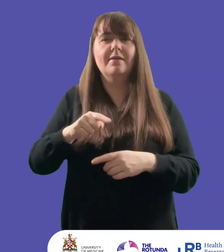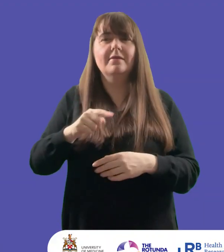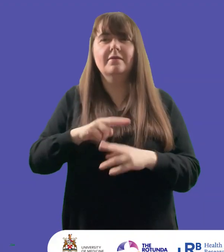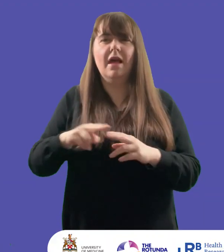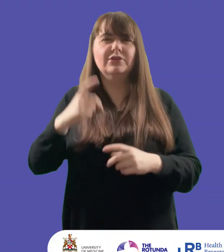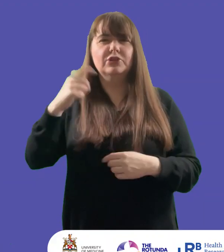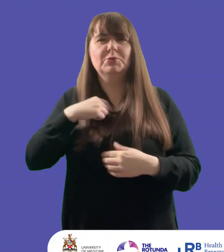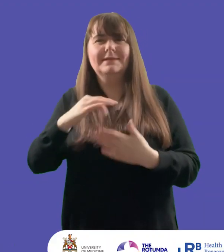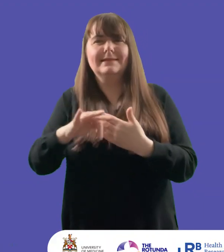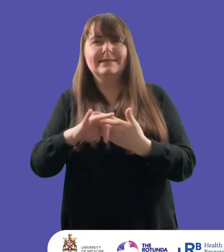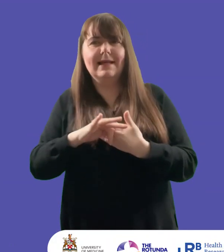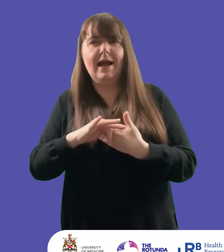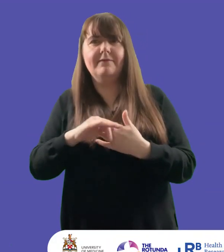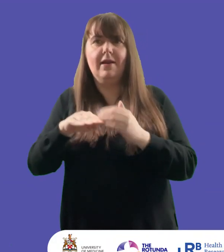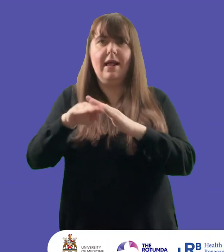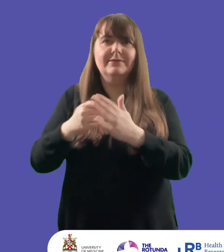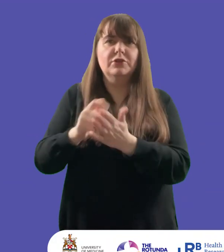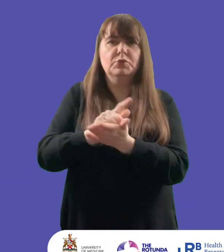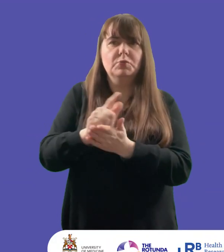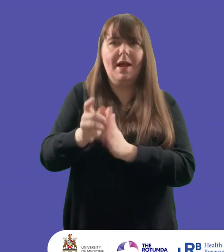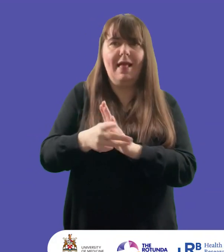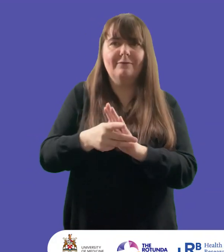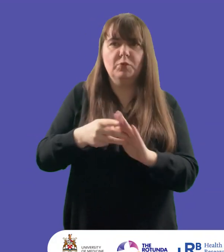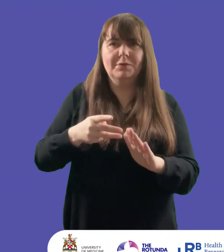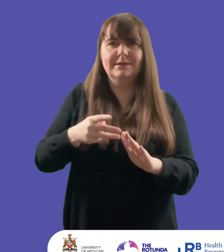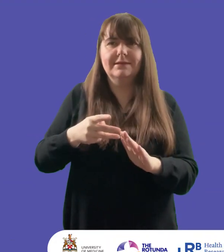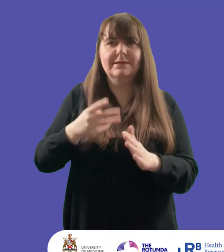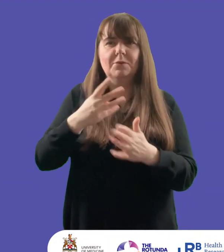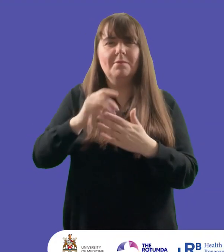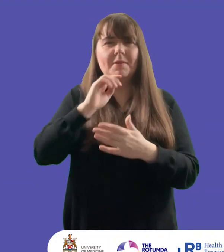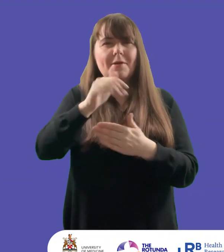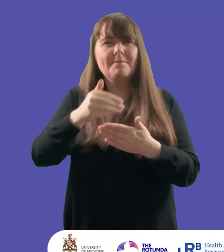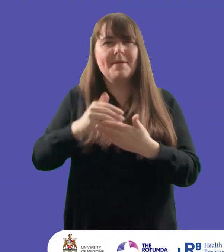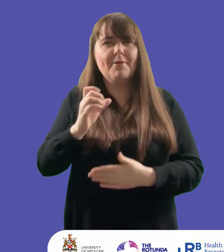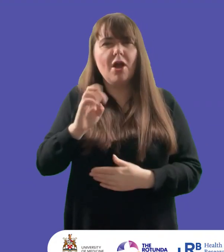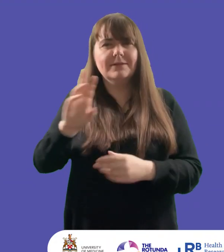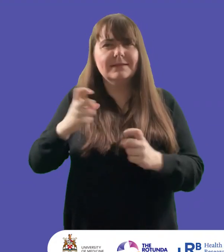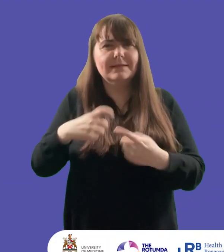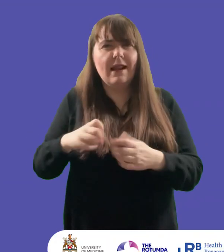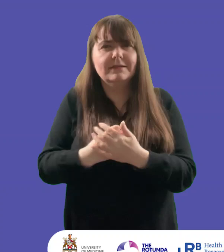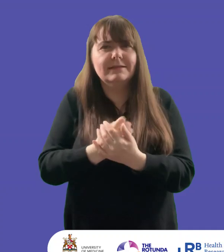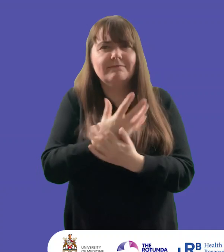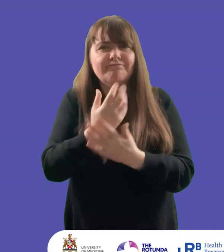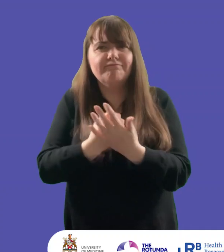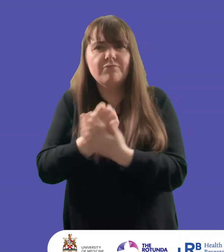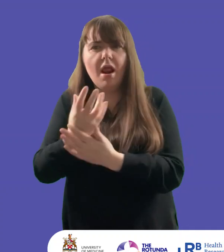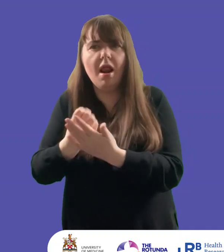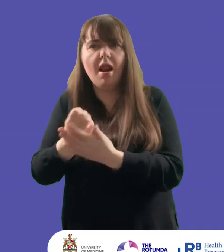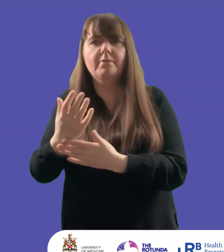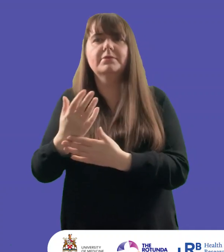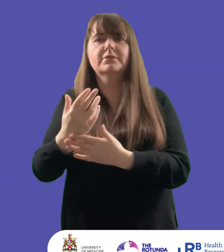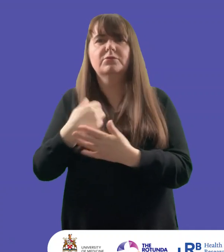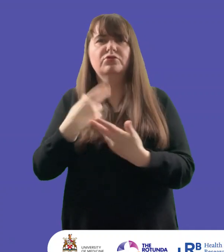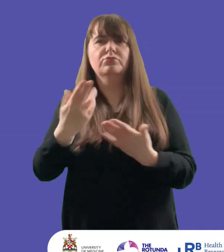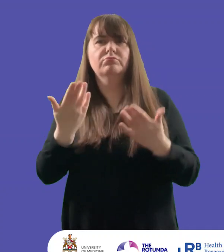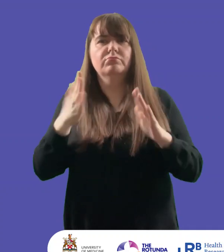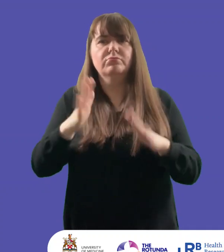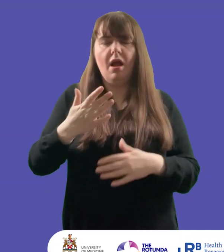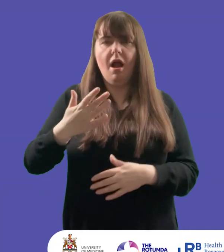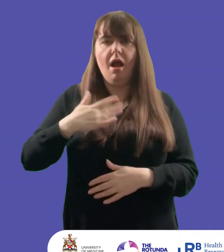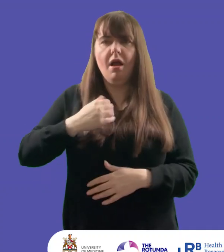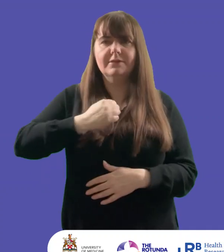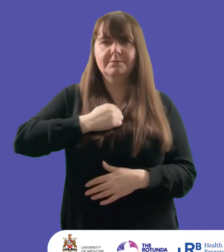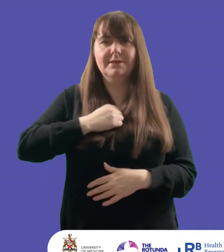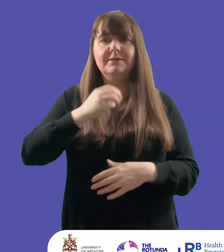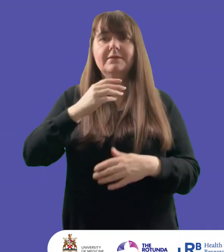it's not considered safe to do at less than 12 weeks gestation while your baby's organs are still developing. And that's the reason why we don't play the heartbeat for you